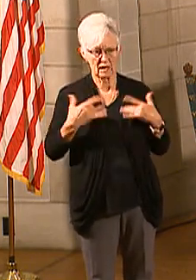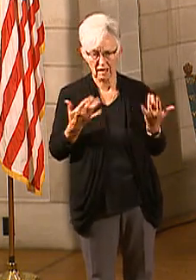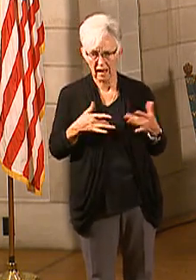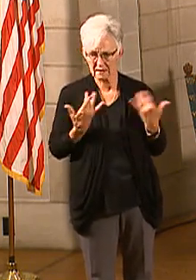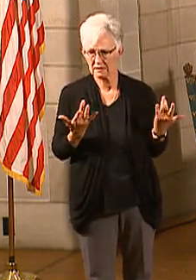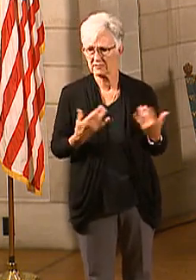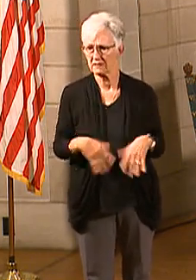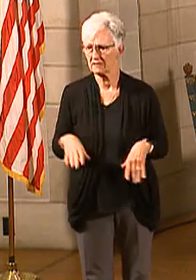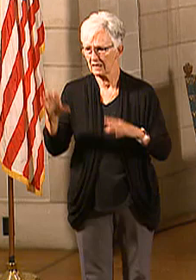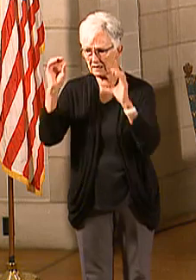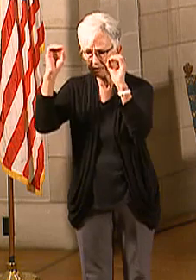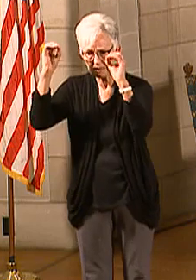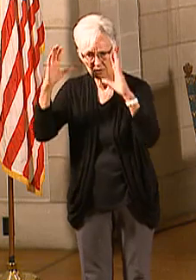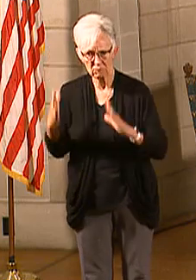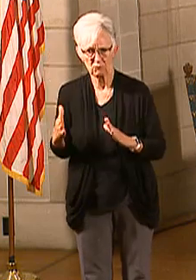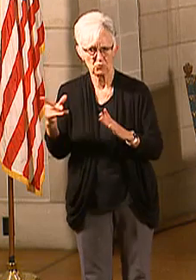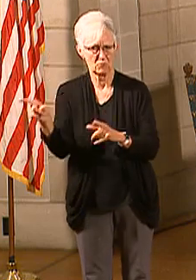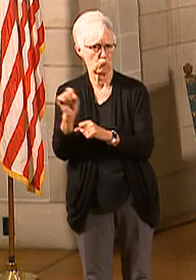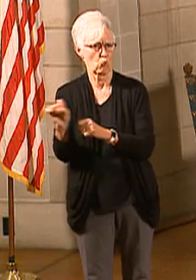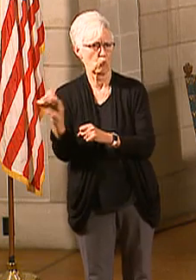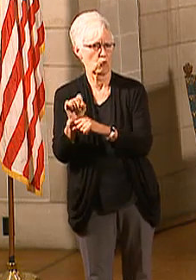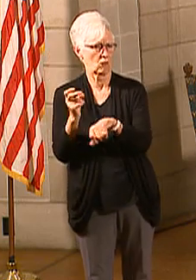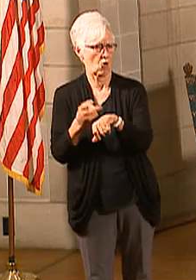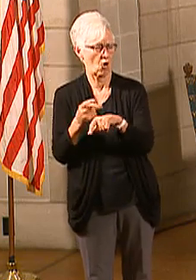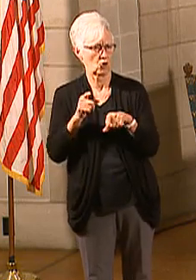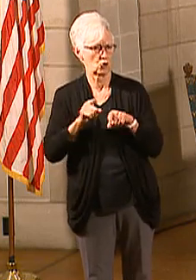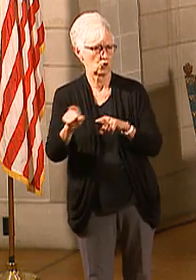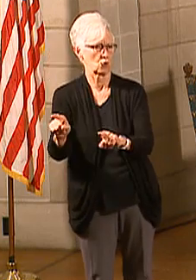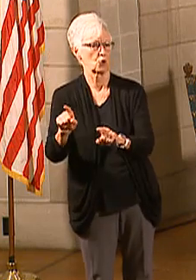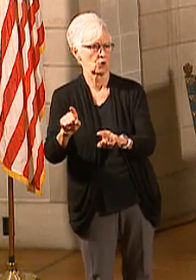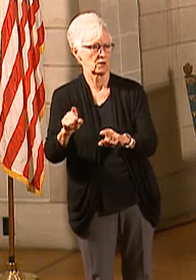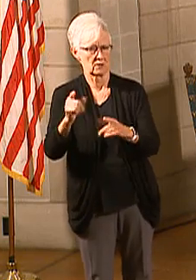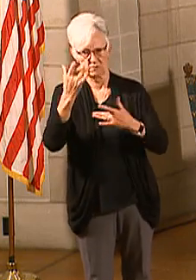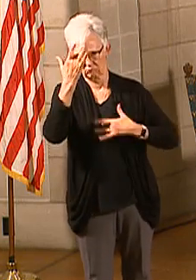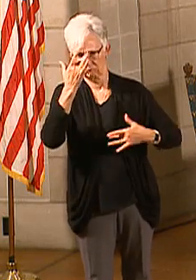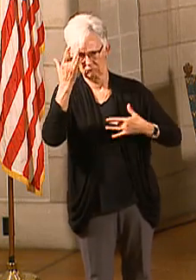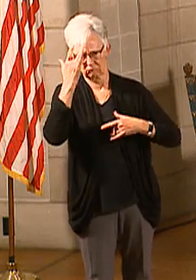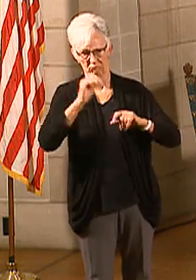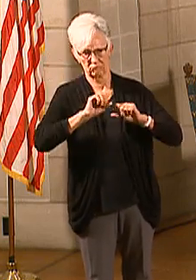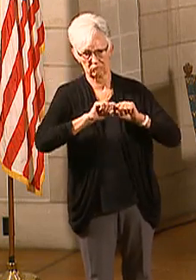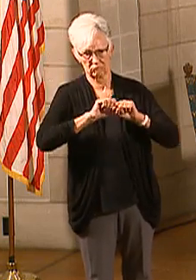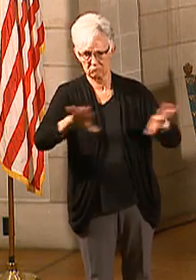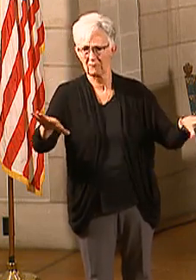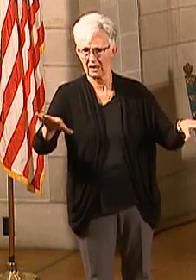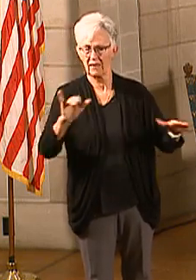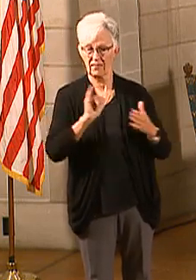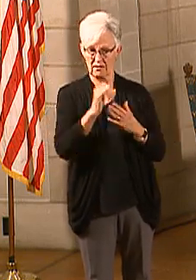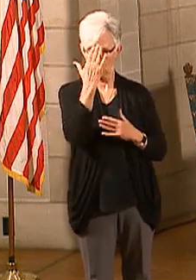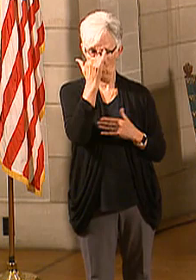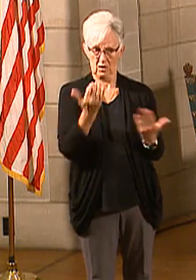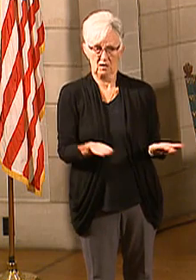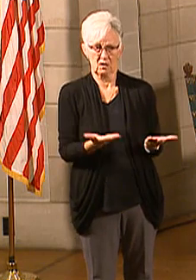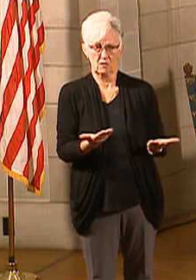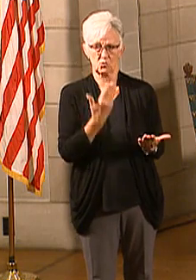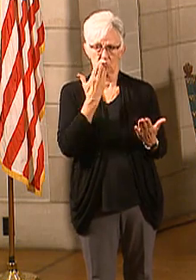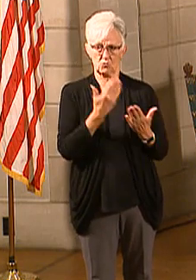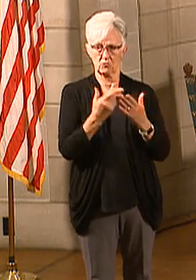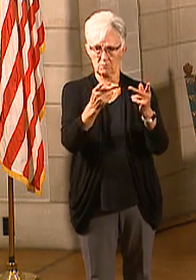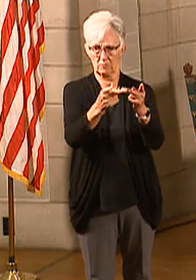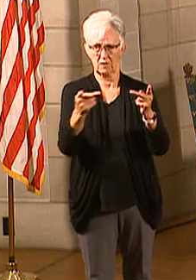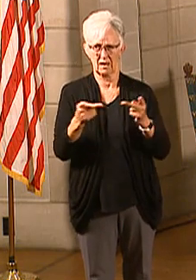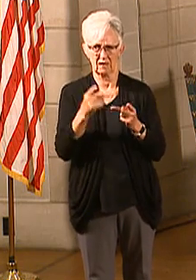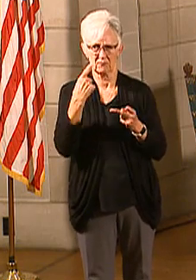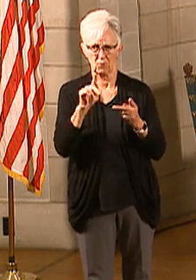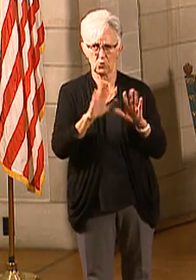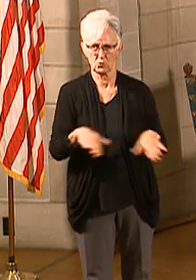made throughout the pandemic to get kids in classrooms here in Nebraska. I think that's part of one of the reasons why we have such a great place for kids.